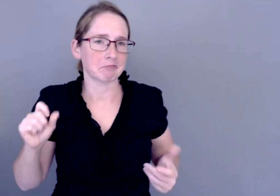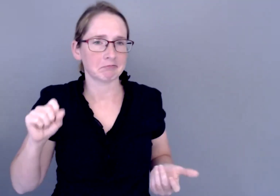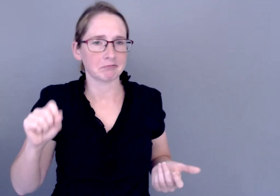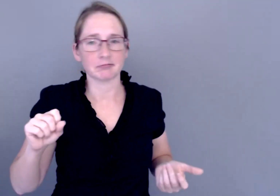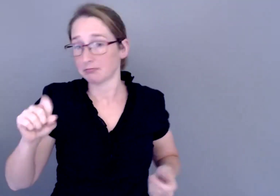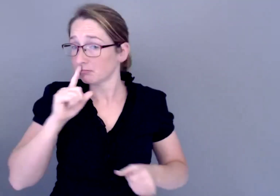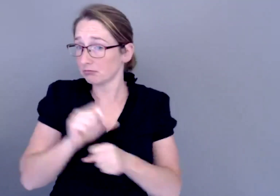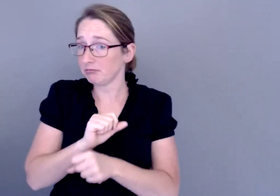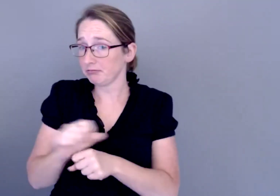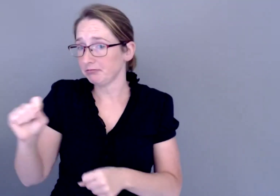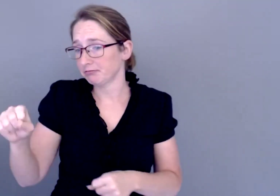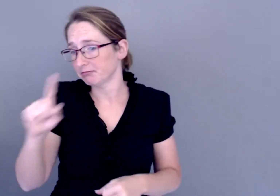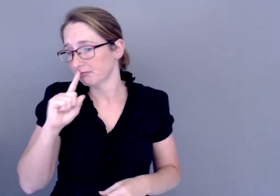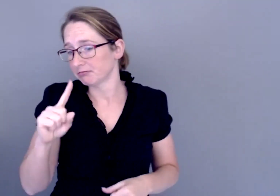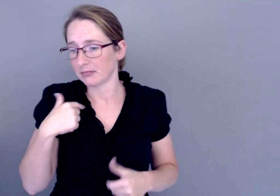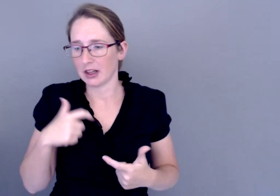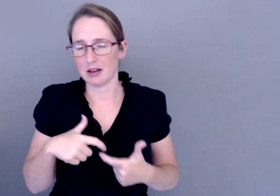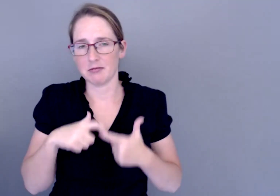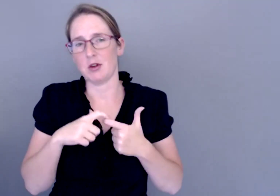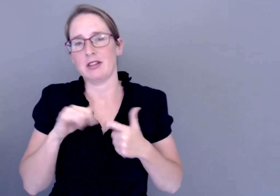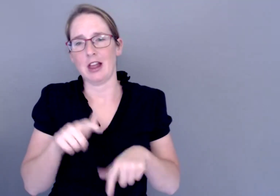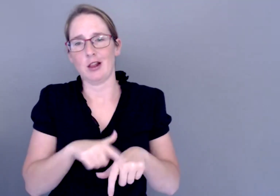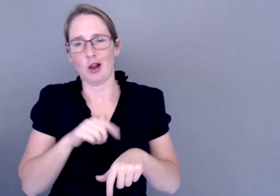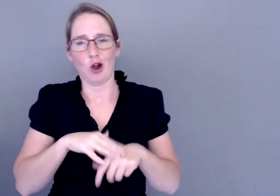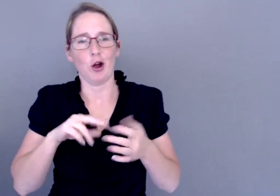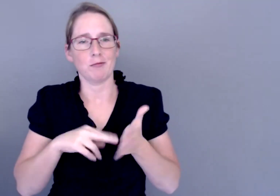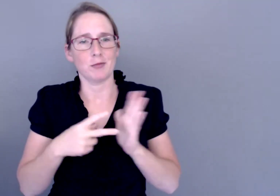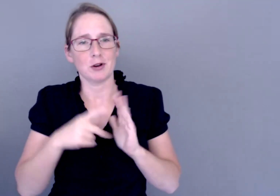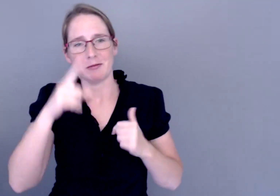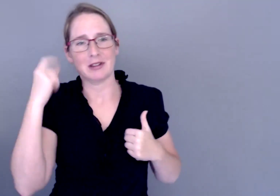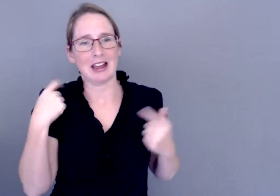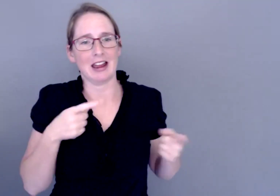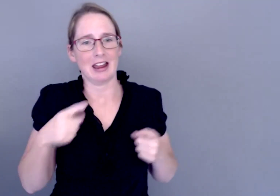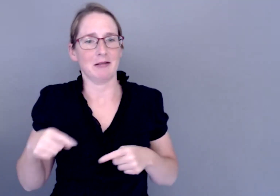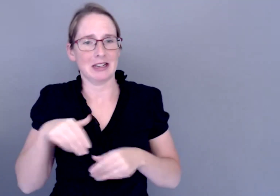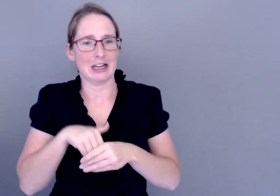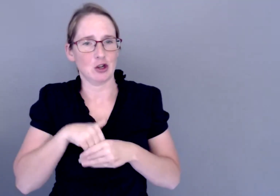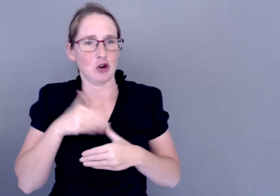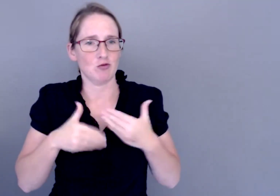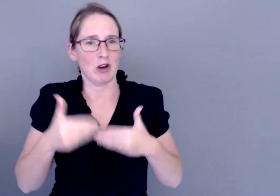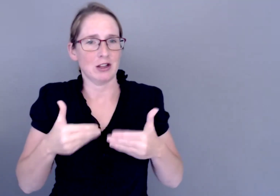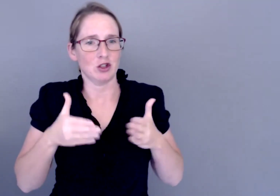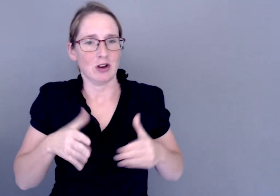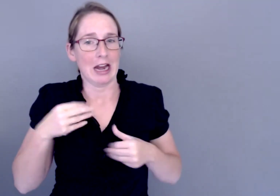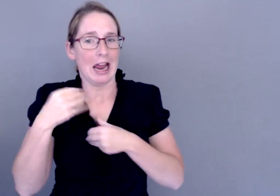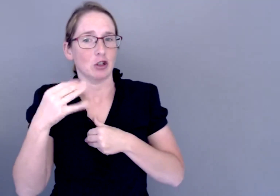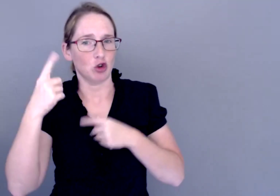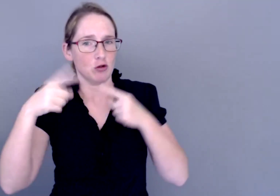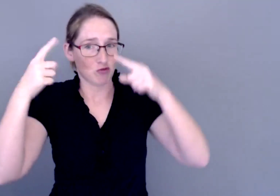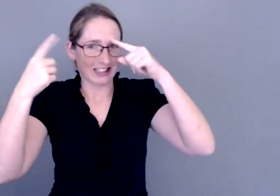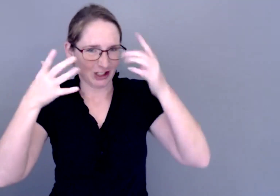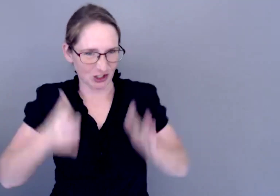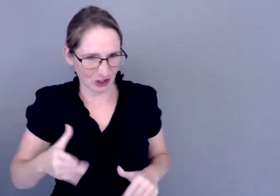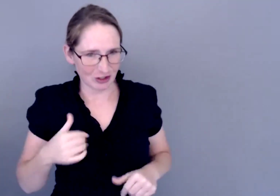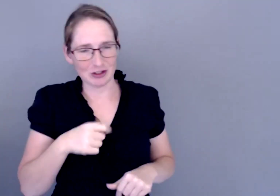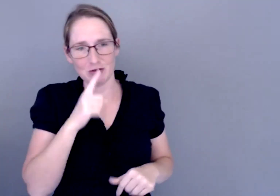but absolutely. I paused that long on purpose because I happen to be an internal processor as well as an external processor.